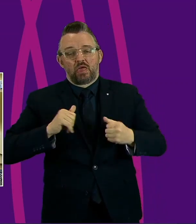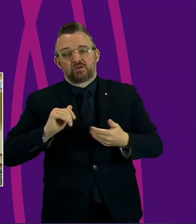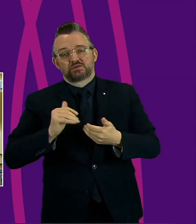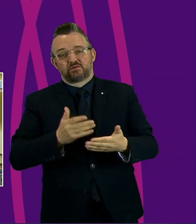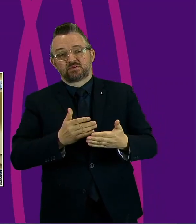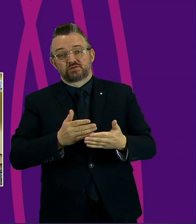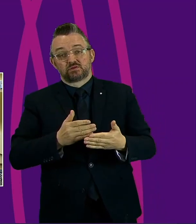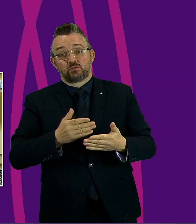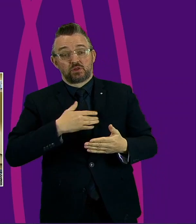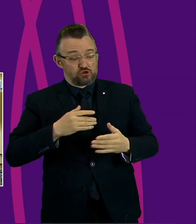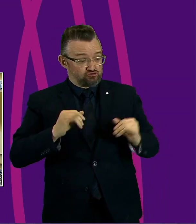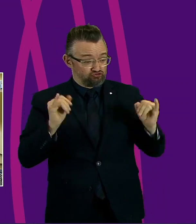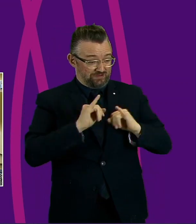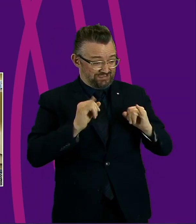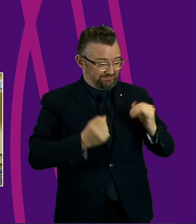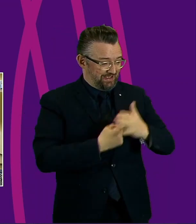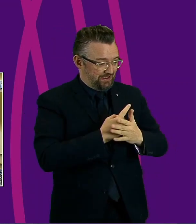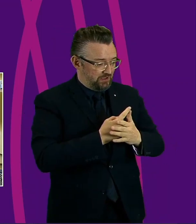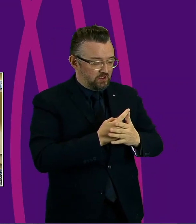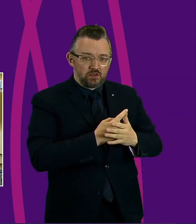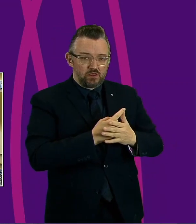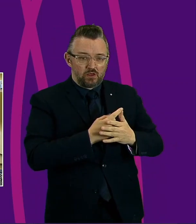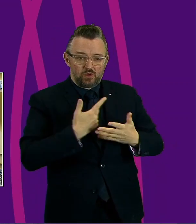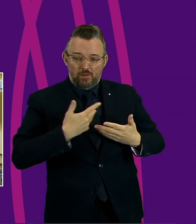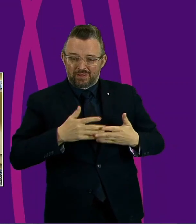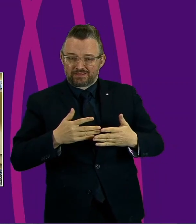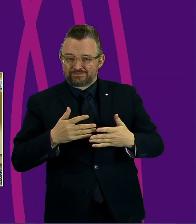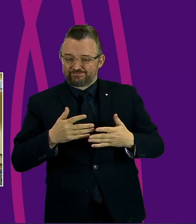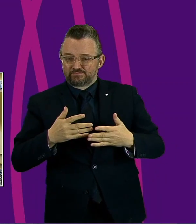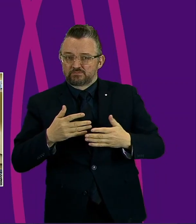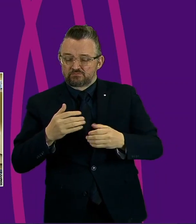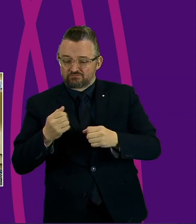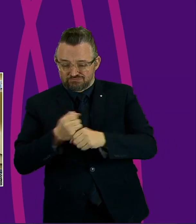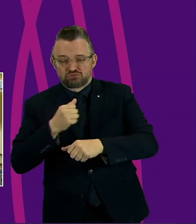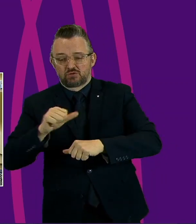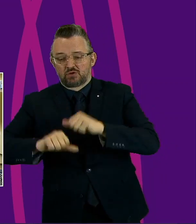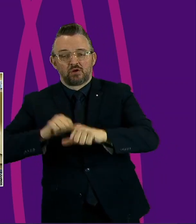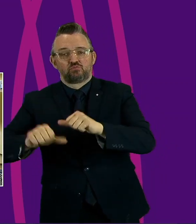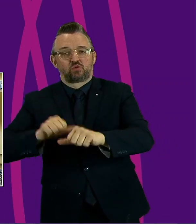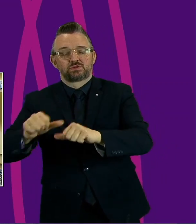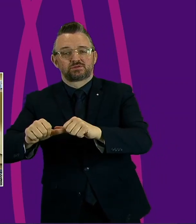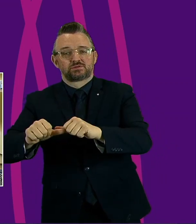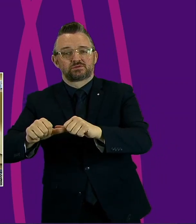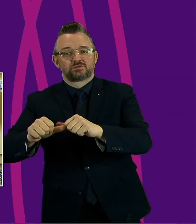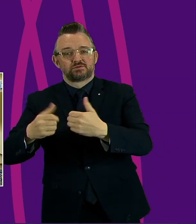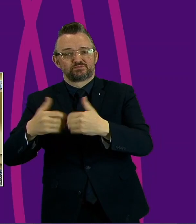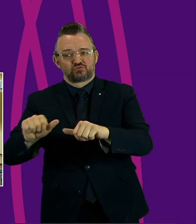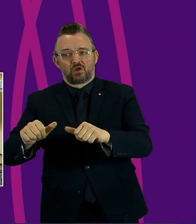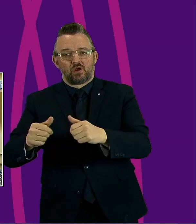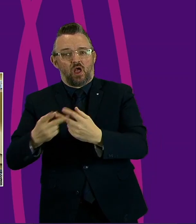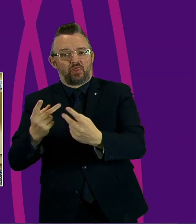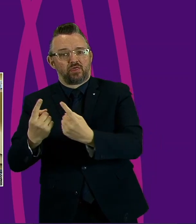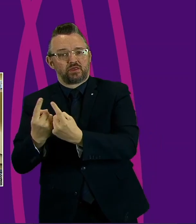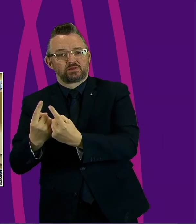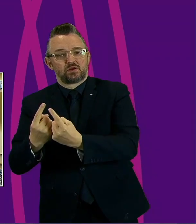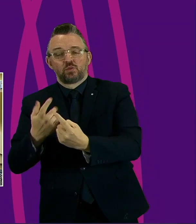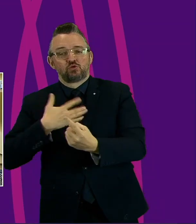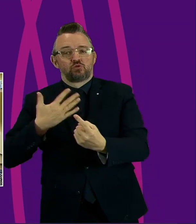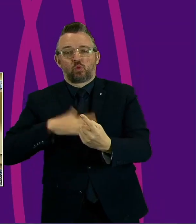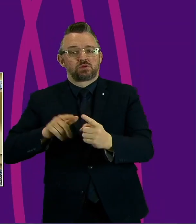out of a crisis we've done things that had proven difficult, and we've got to continue that progress and not regress